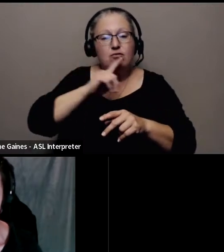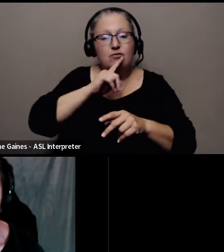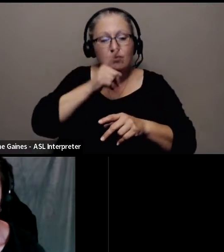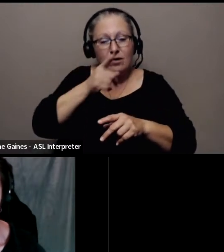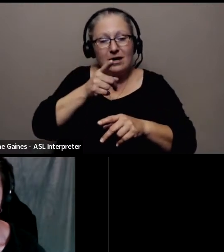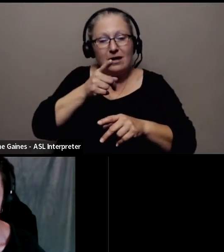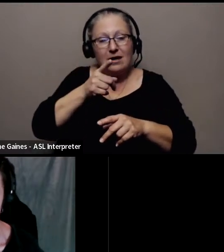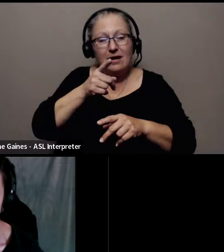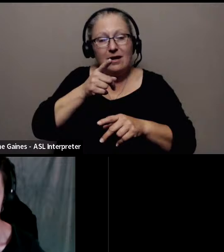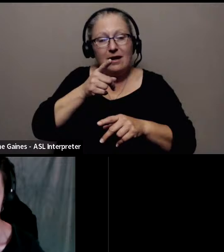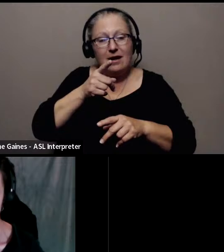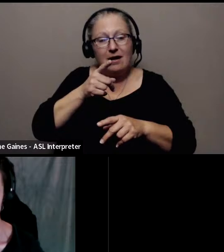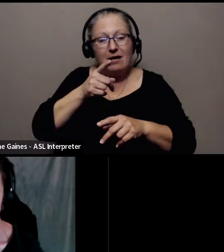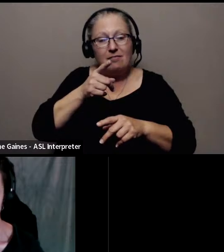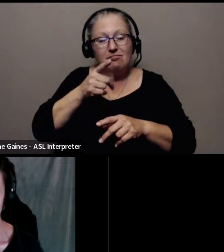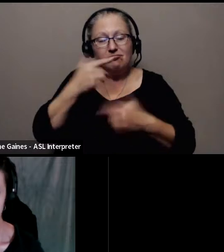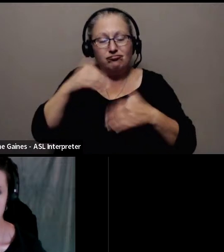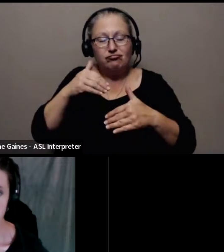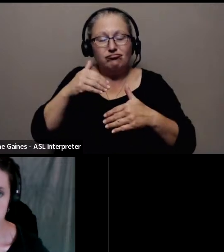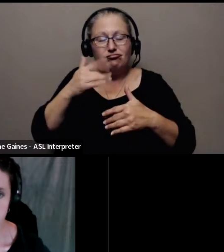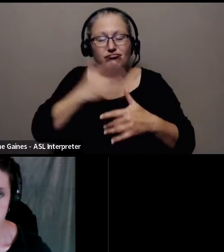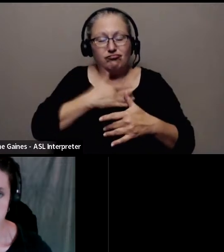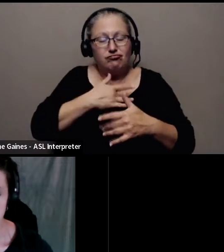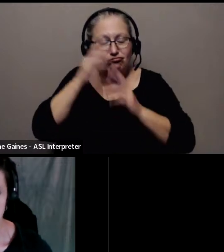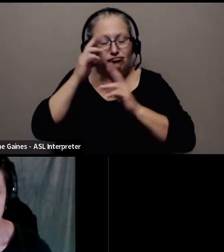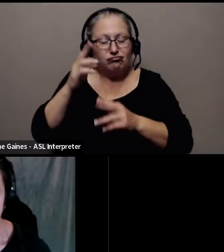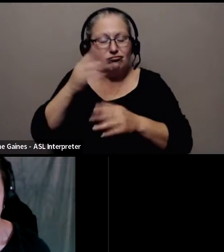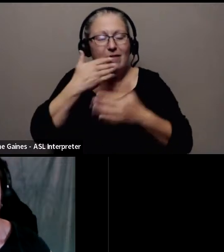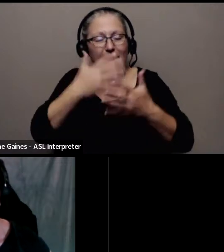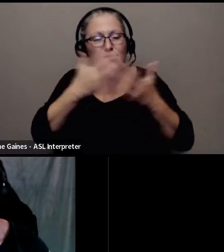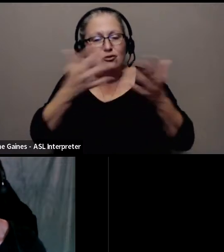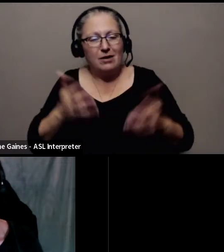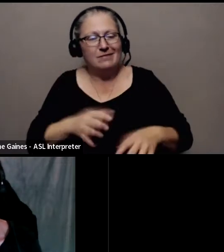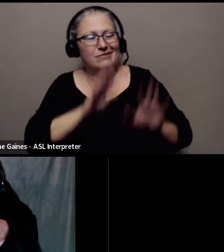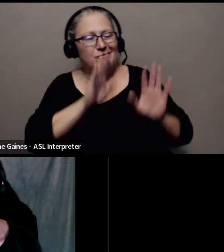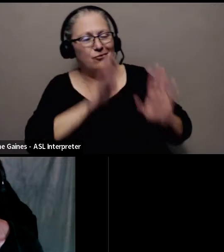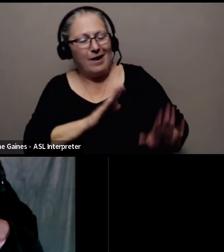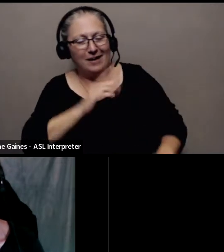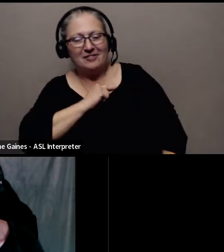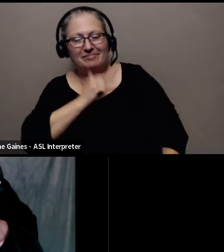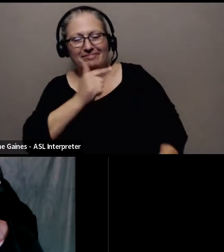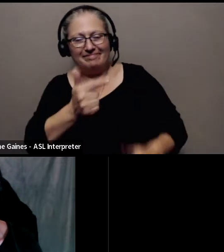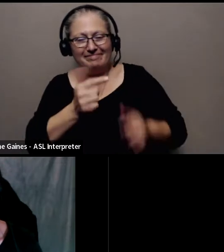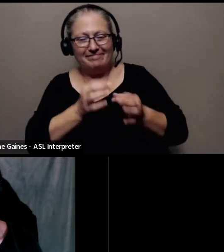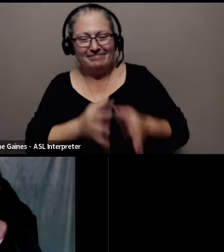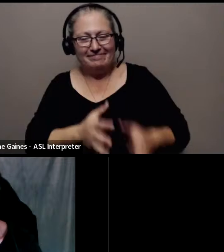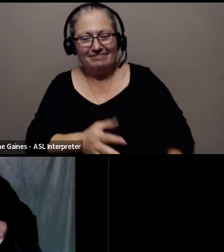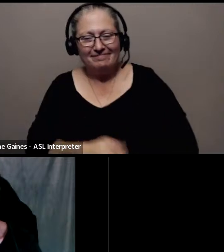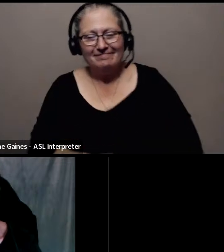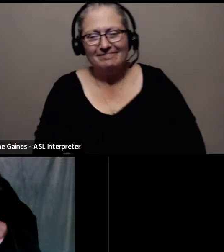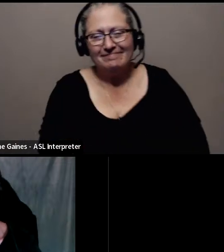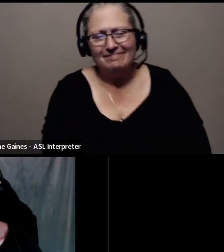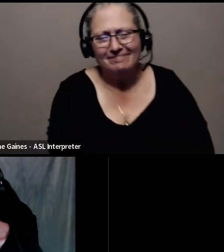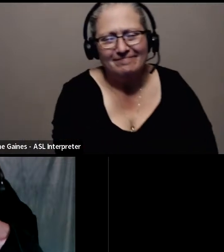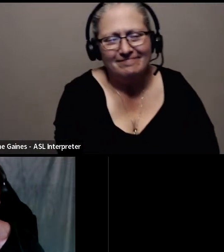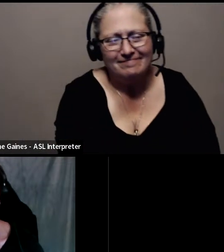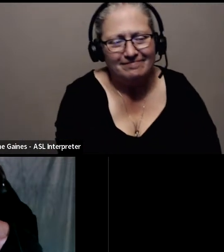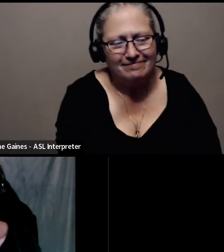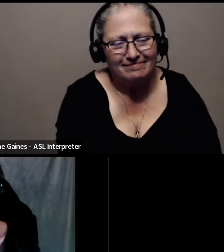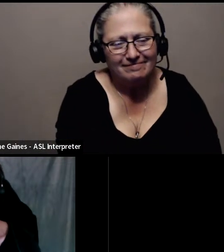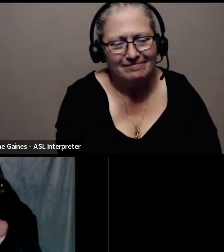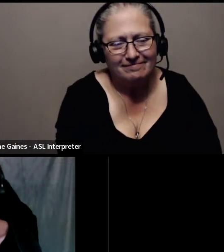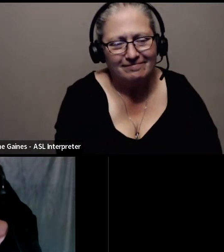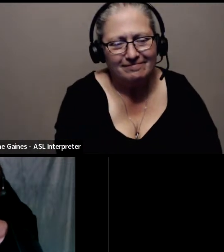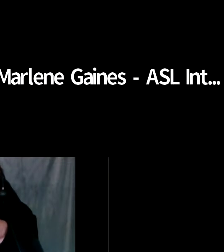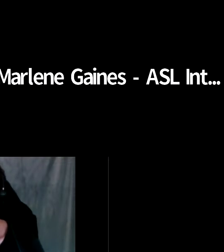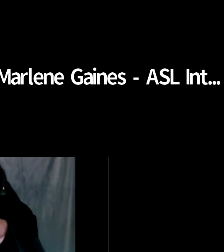truly admirable. Thank you so much. That's great. Thank you. Trustee Land? I can't top